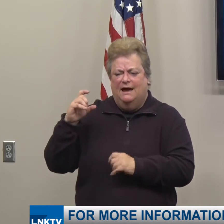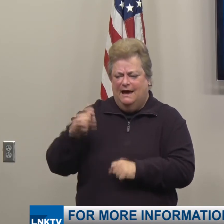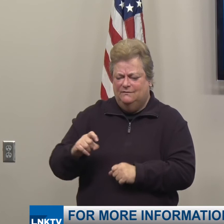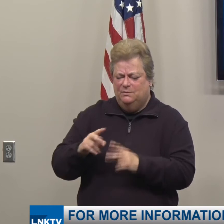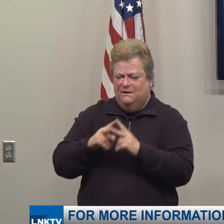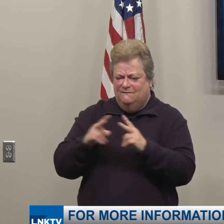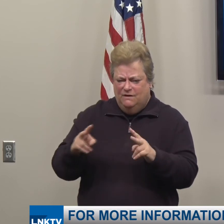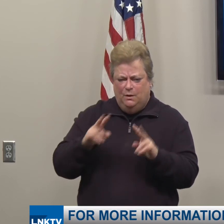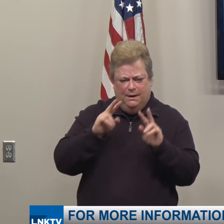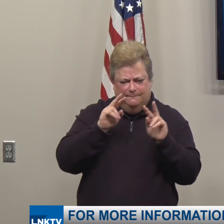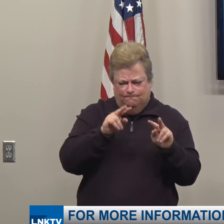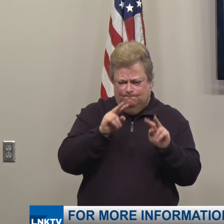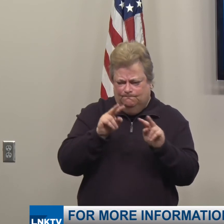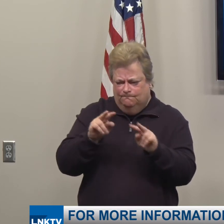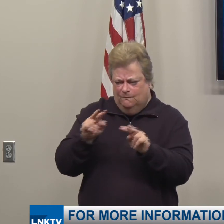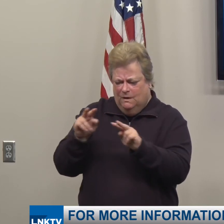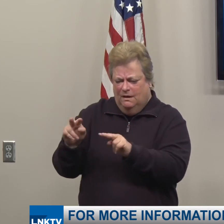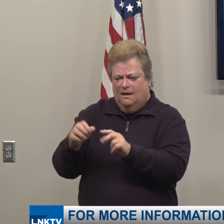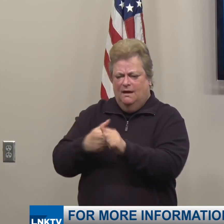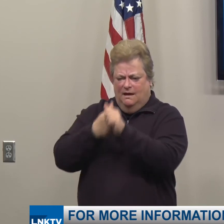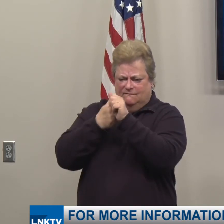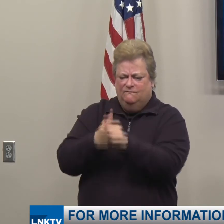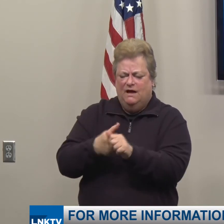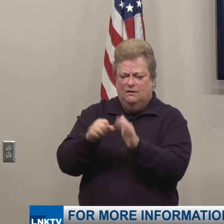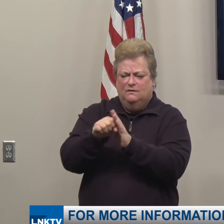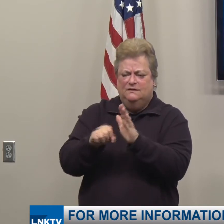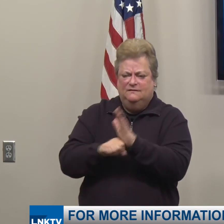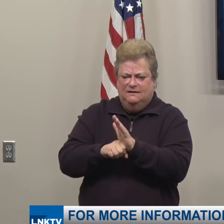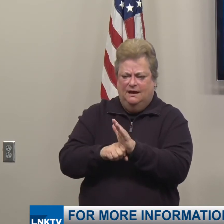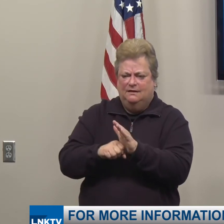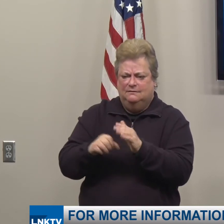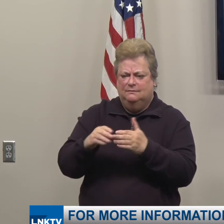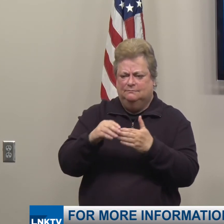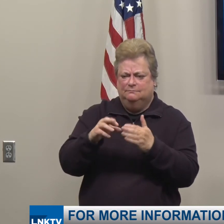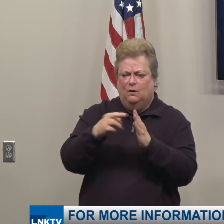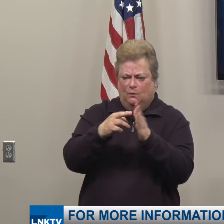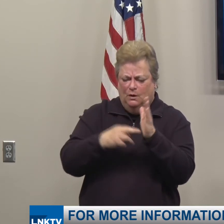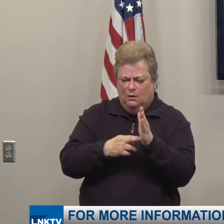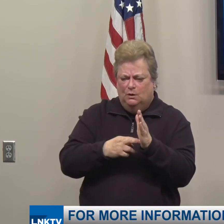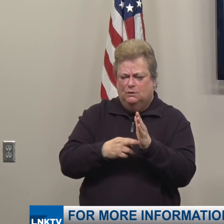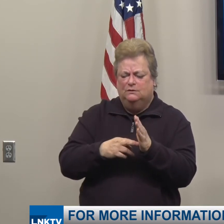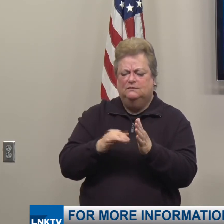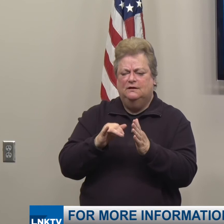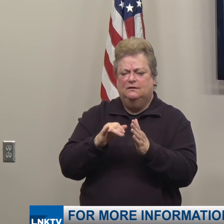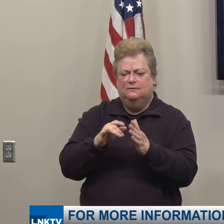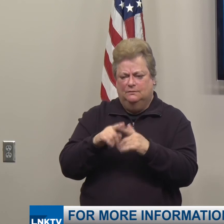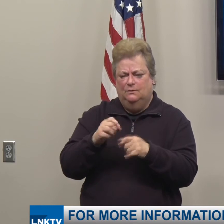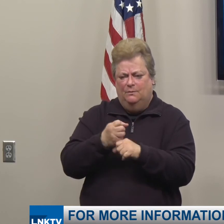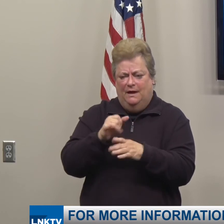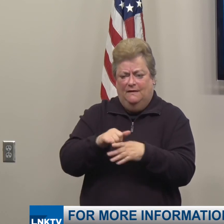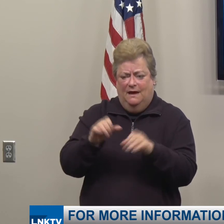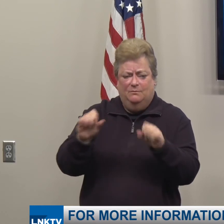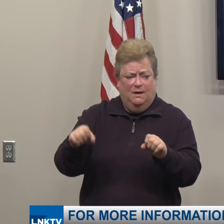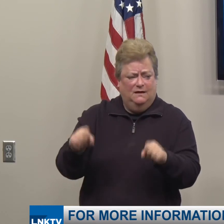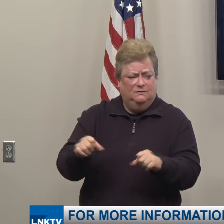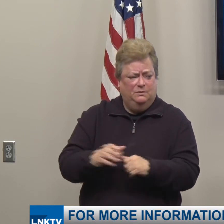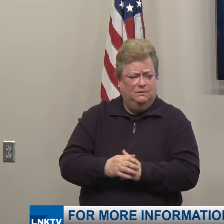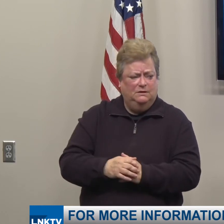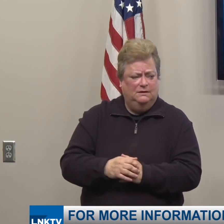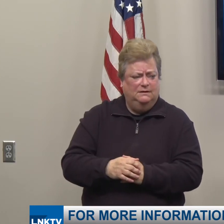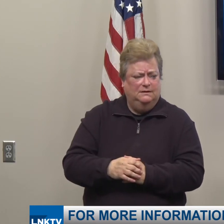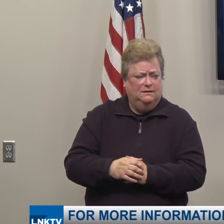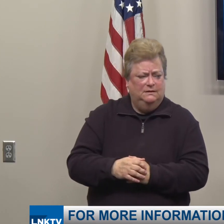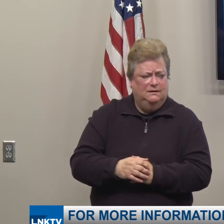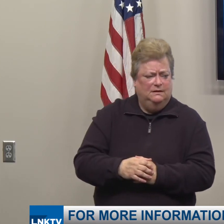be incredibly vigilant and adhere to the statewide guidelines that will be issued to make this possible. You know, the